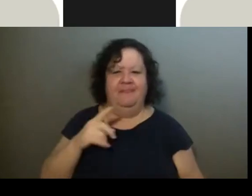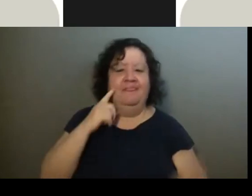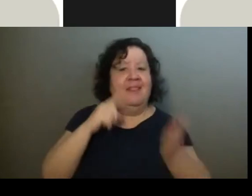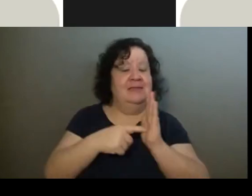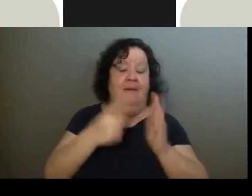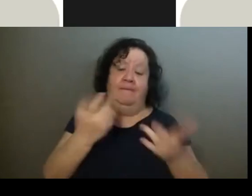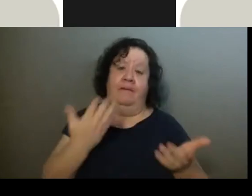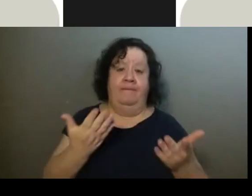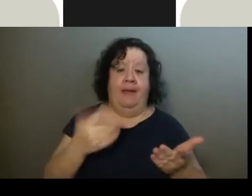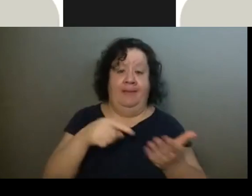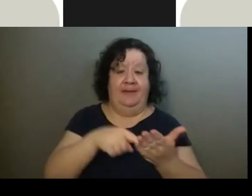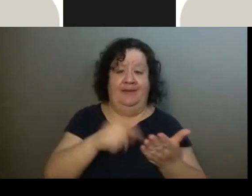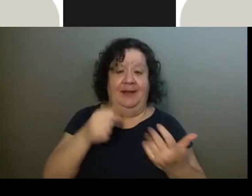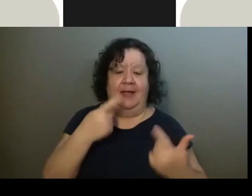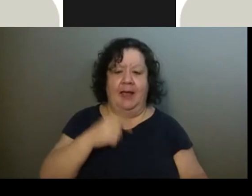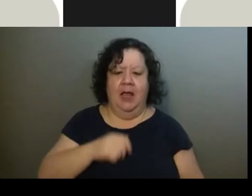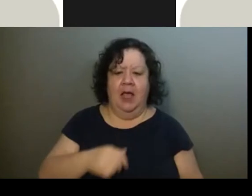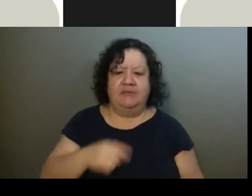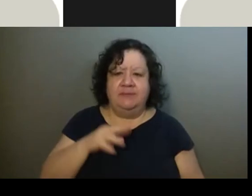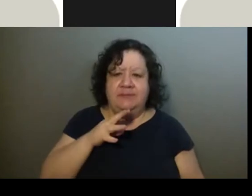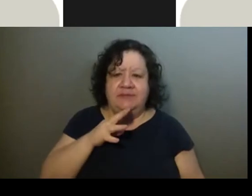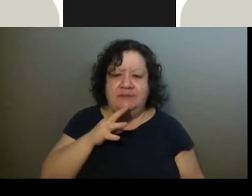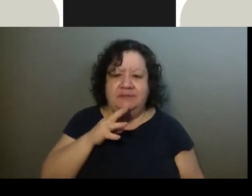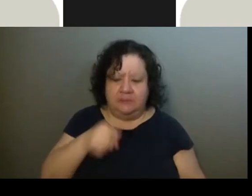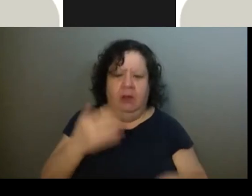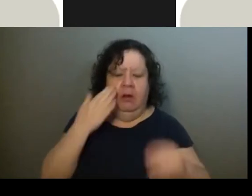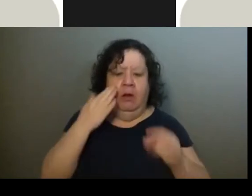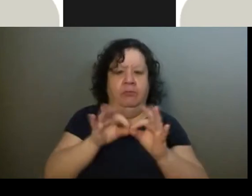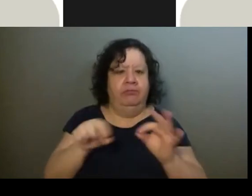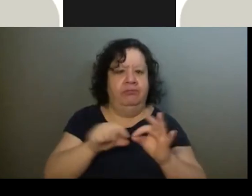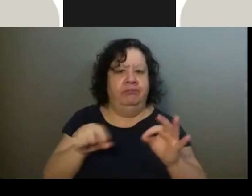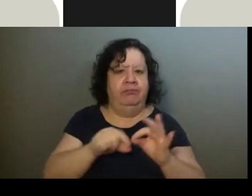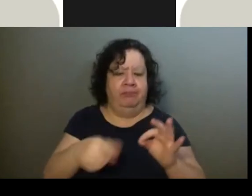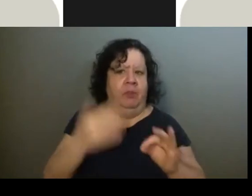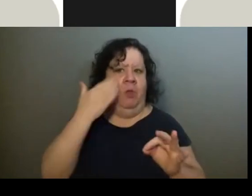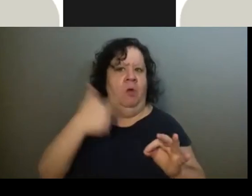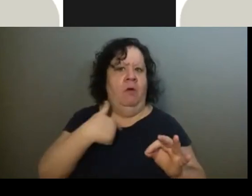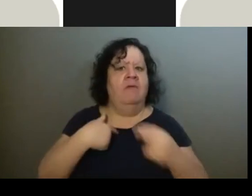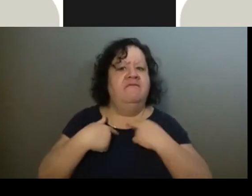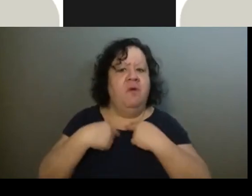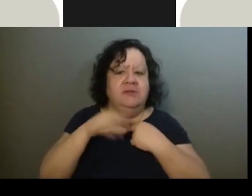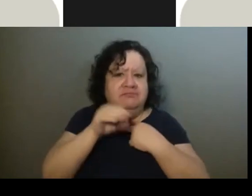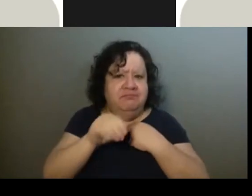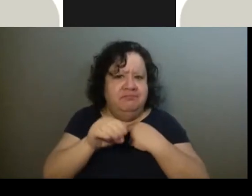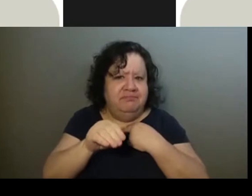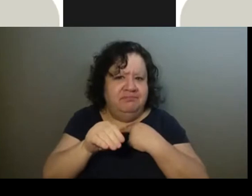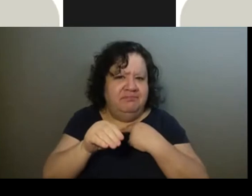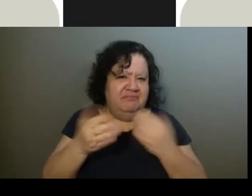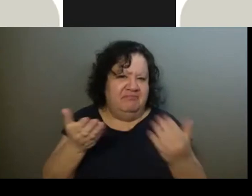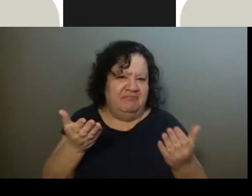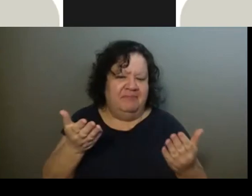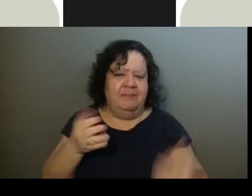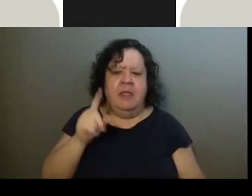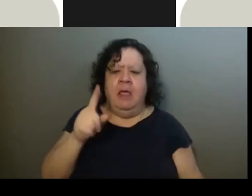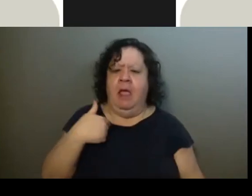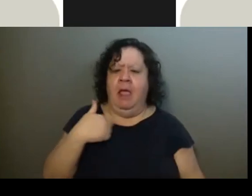alerts. So ultimately, as I said previously, I think the success of digital services will depend on who gets to define the problem and build the